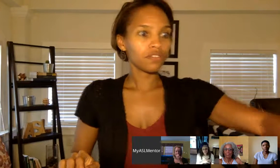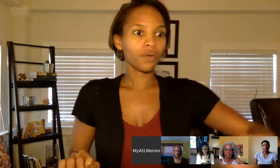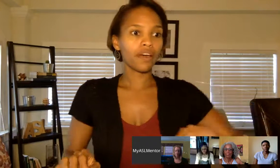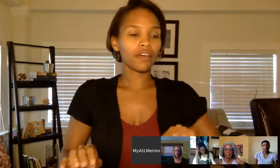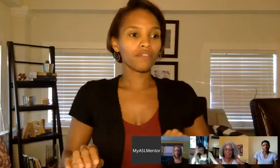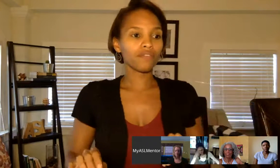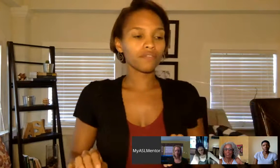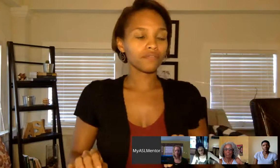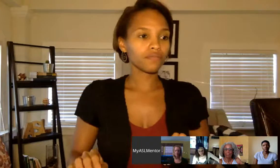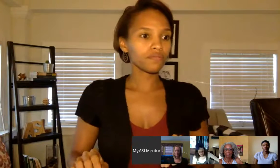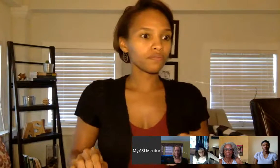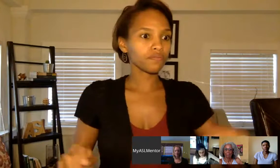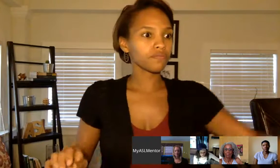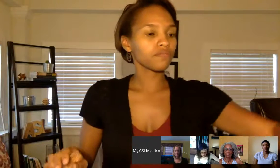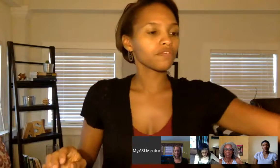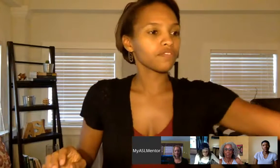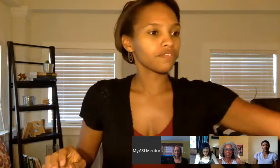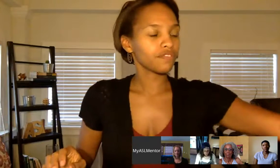Okay.